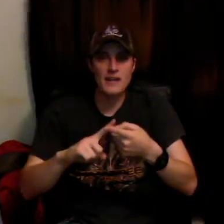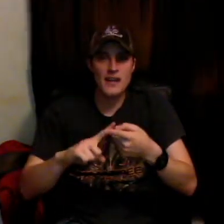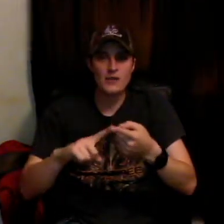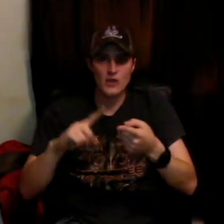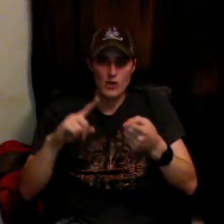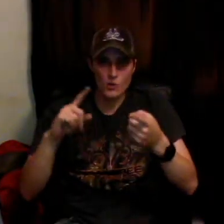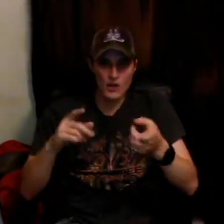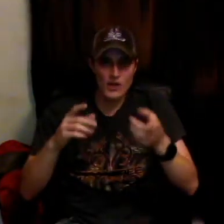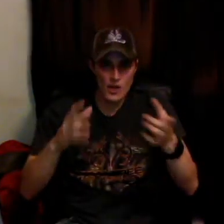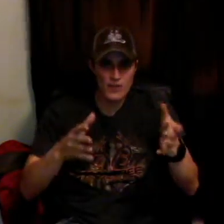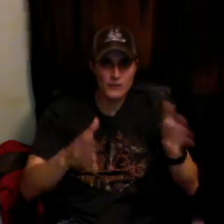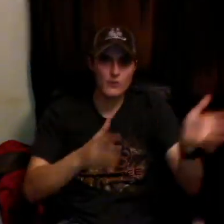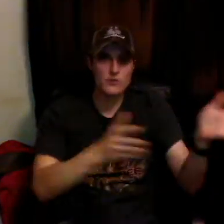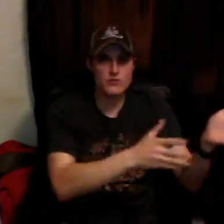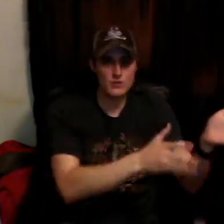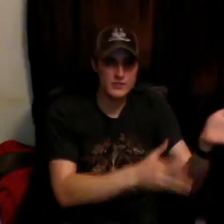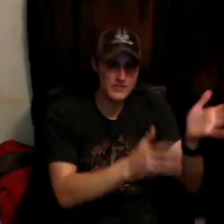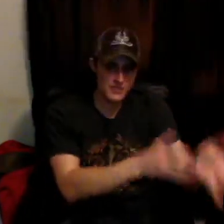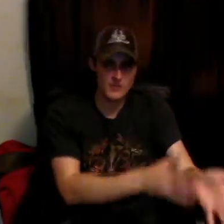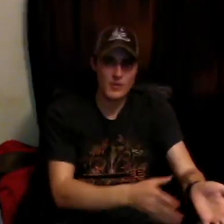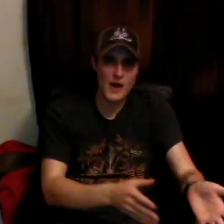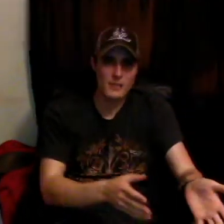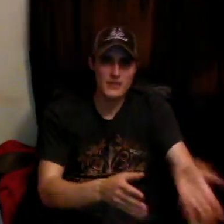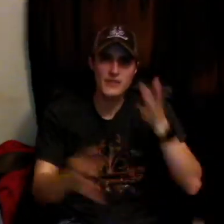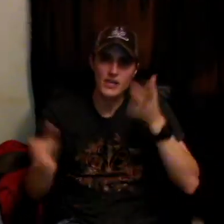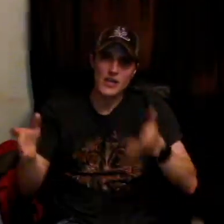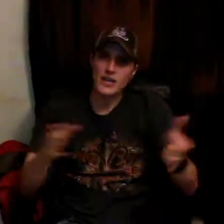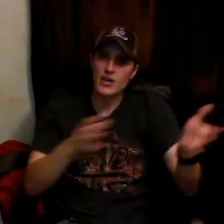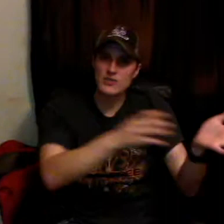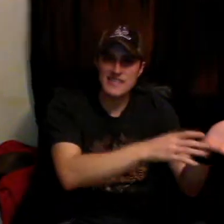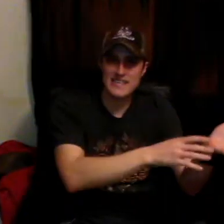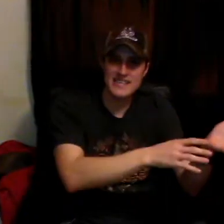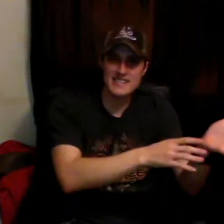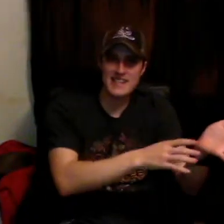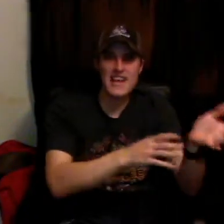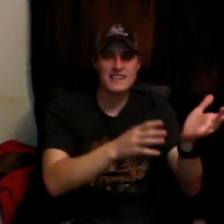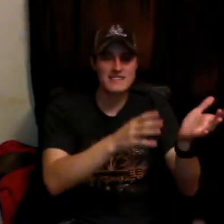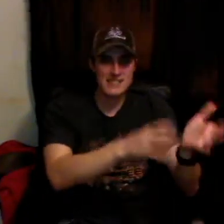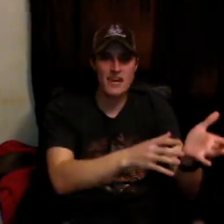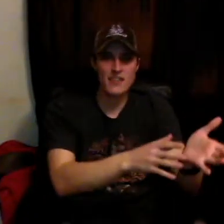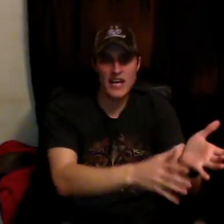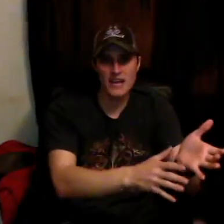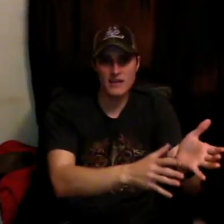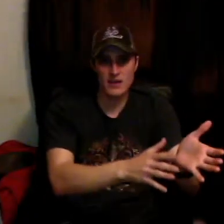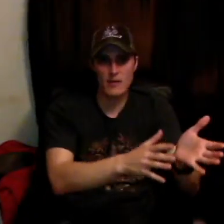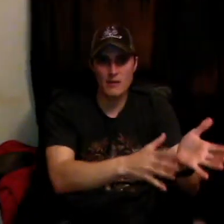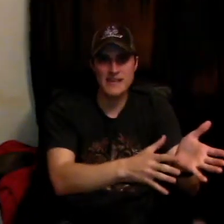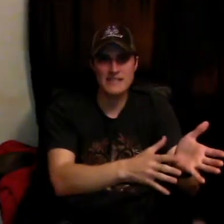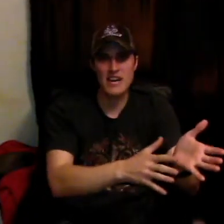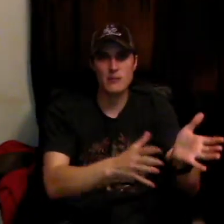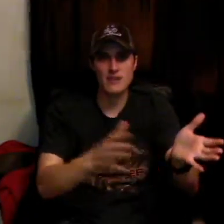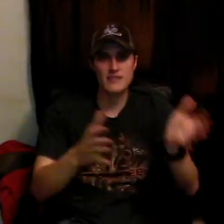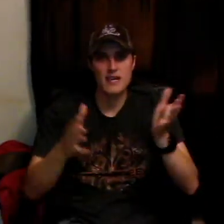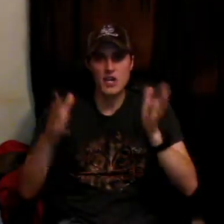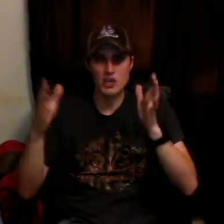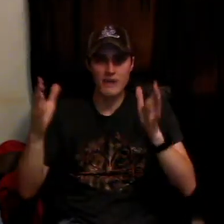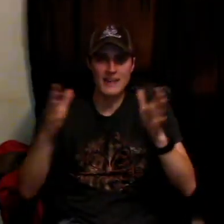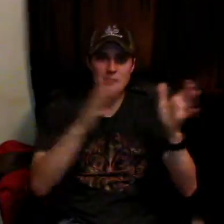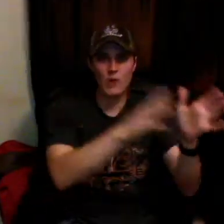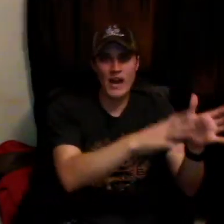out what other food source is on the property and go sit next to that and see how that pans out, because you might get more